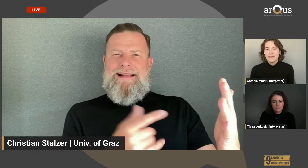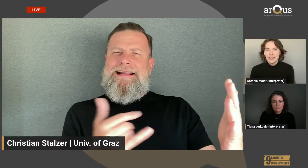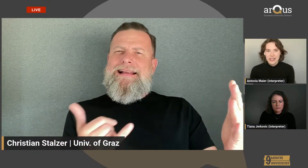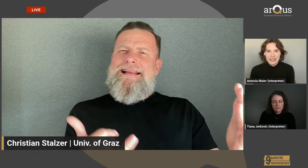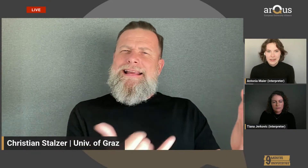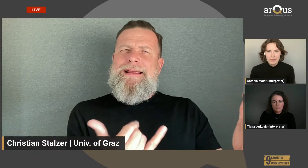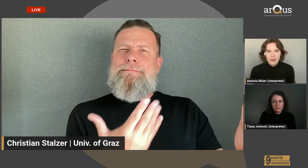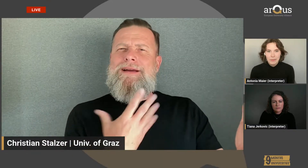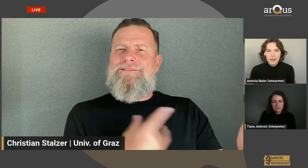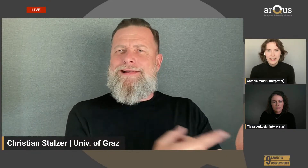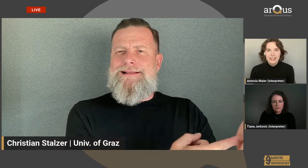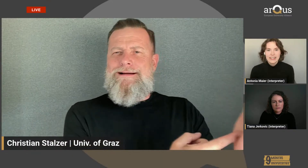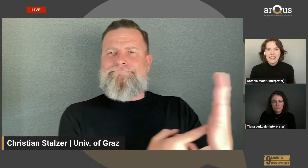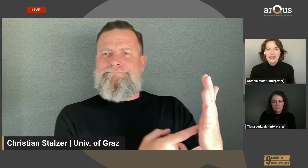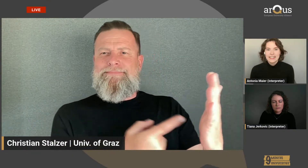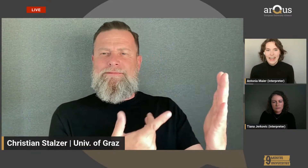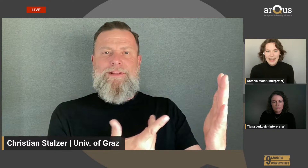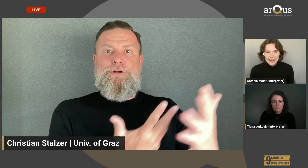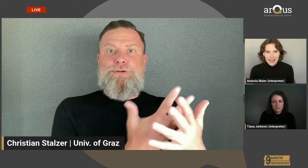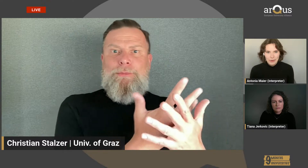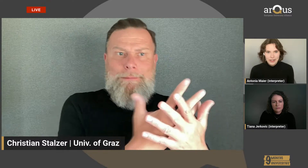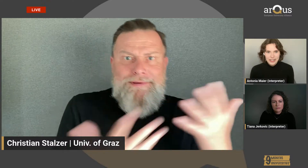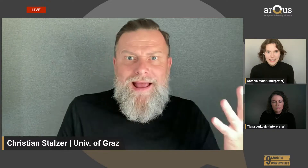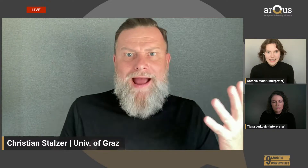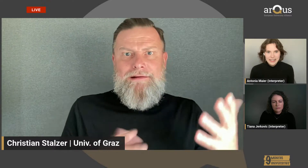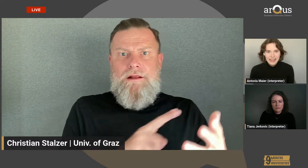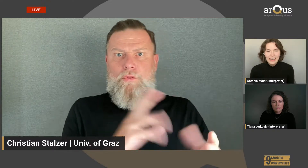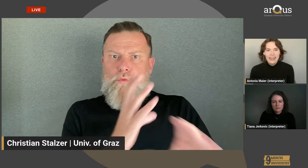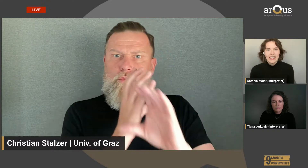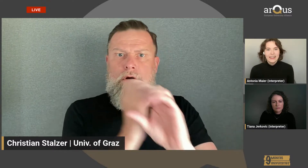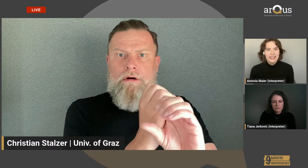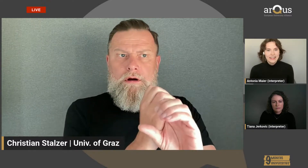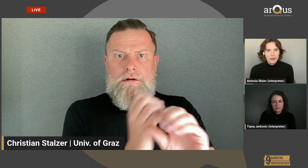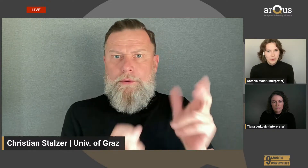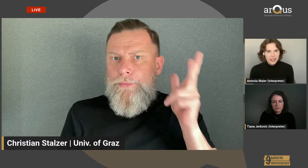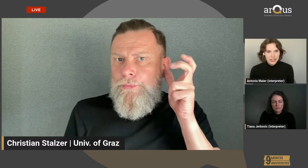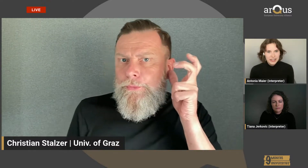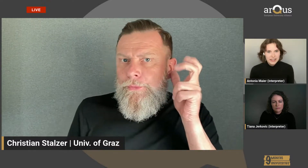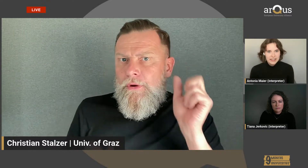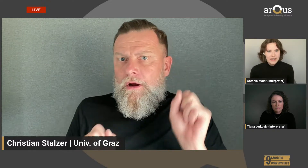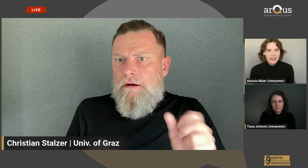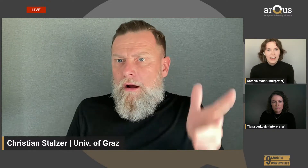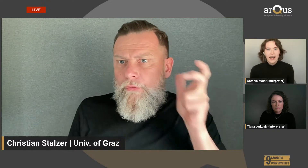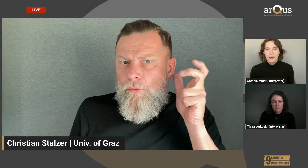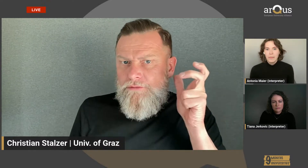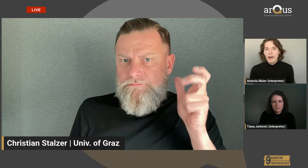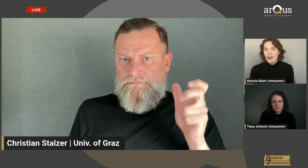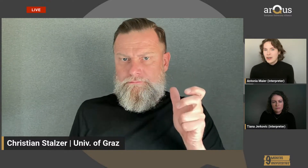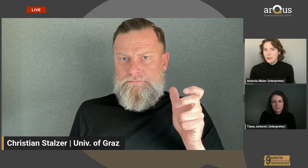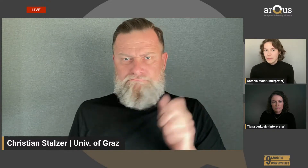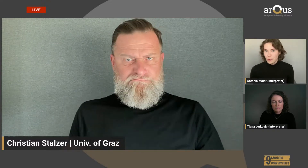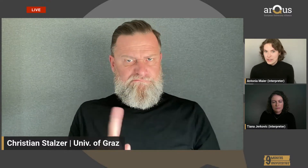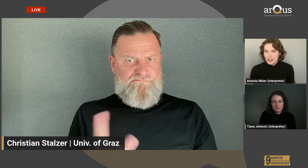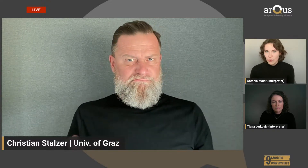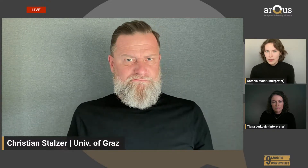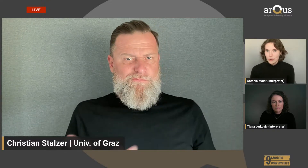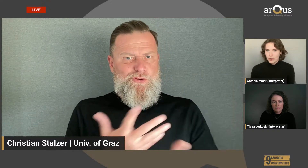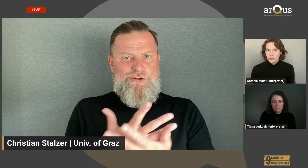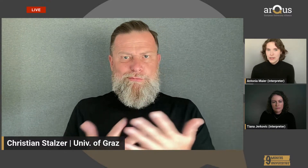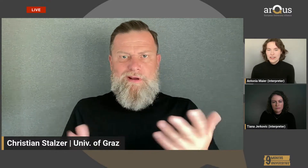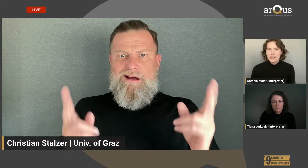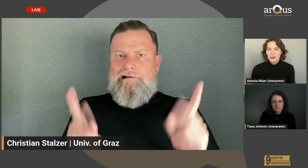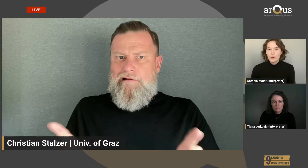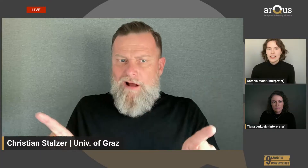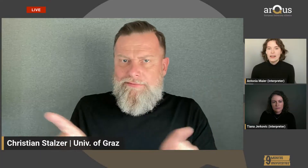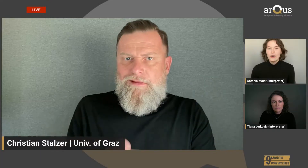not sufficient because sign languages in these equations are mostly